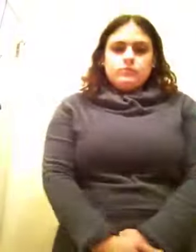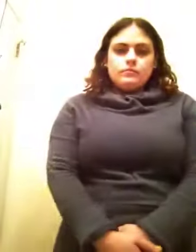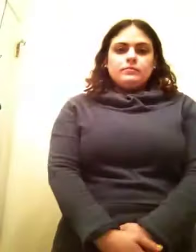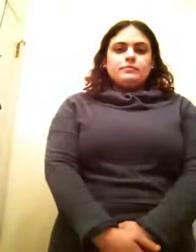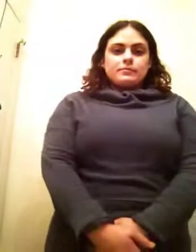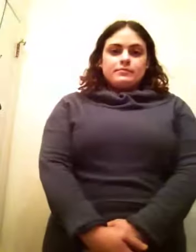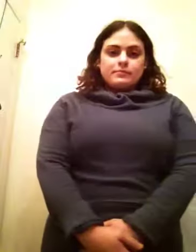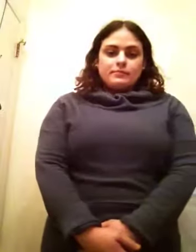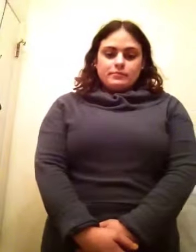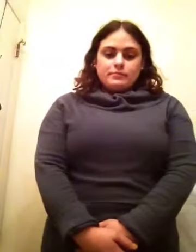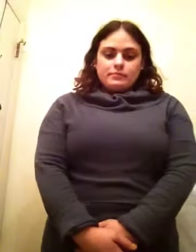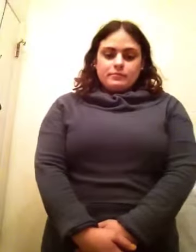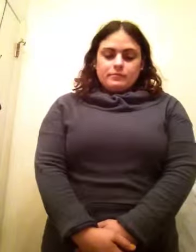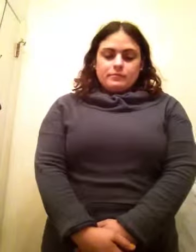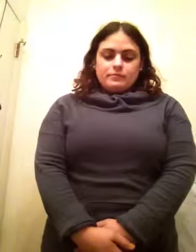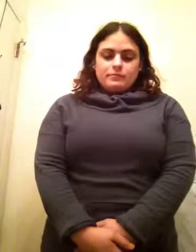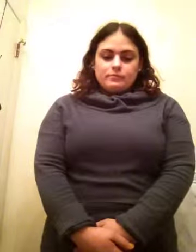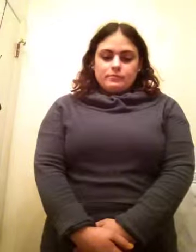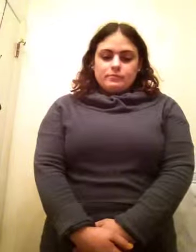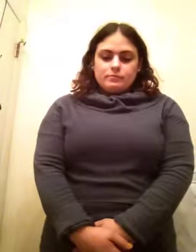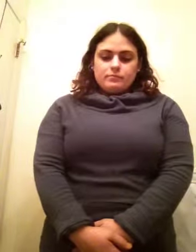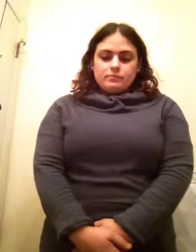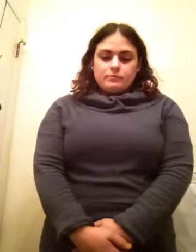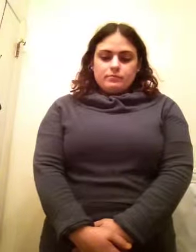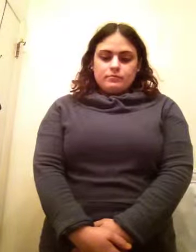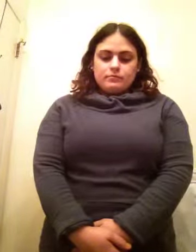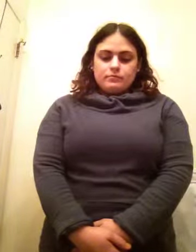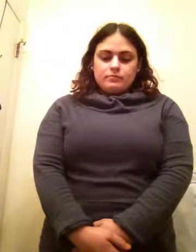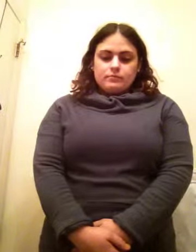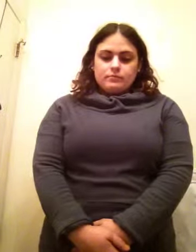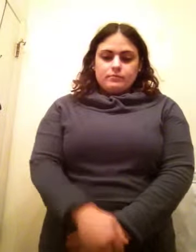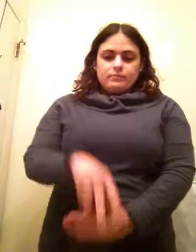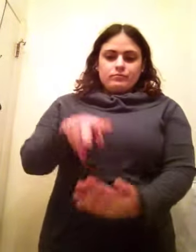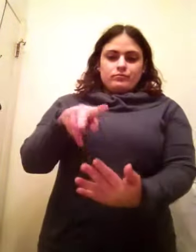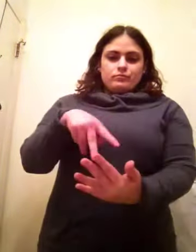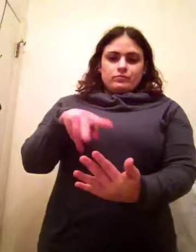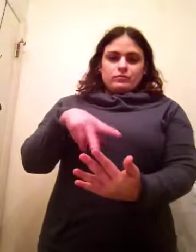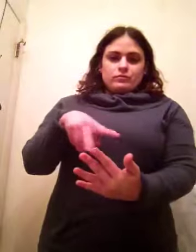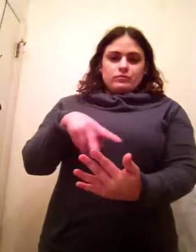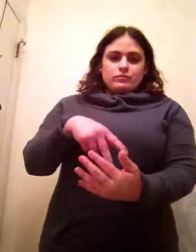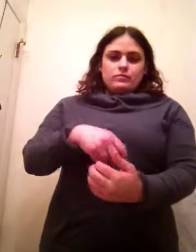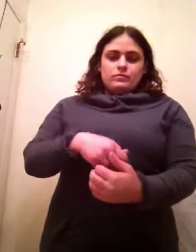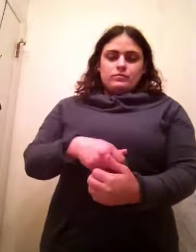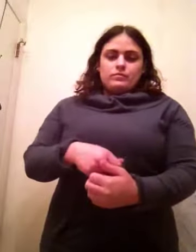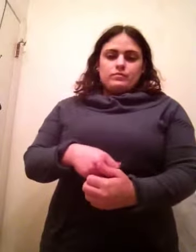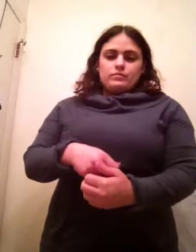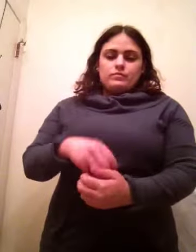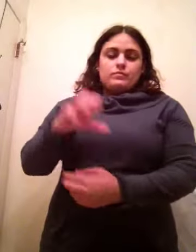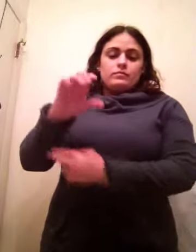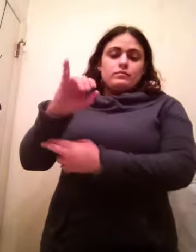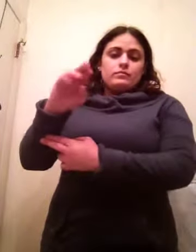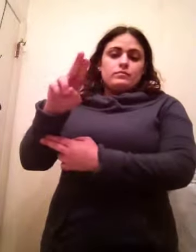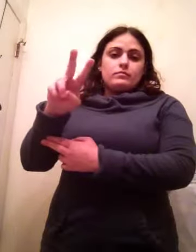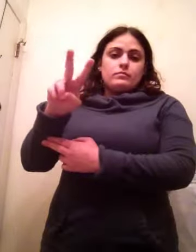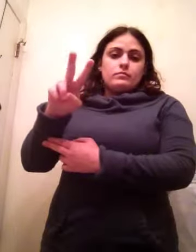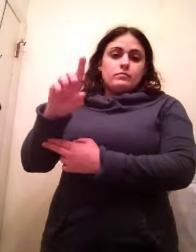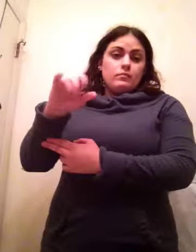class. They are studying the Civil War. Today they'll be talking about the differences between the North and the South.